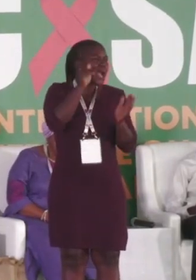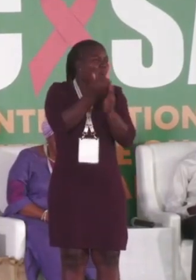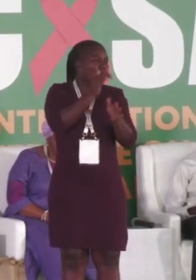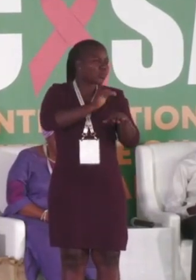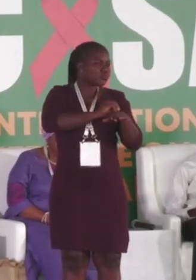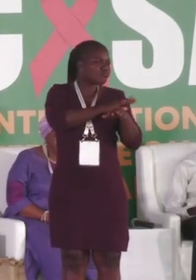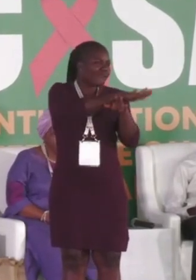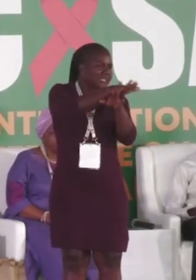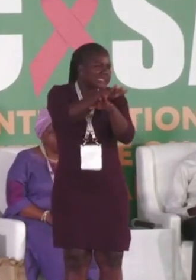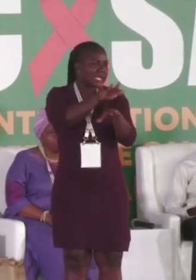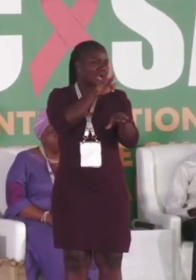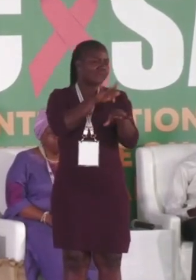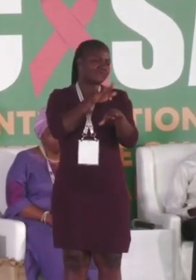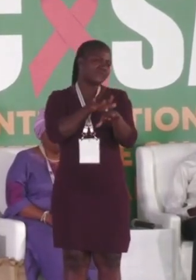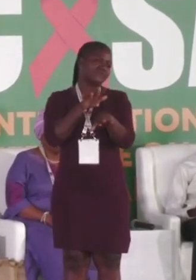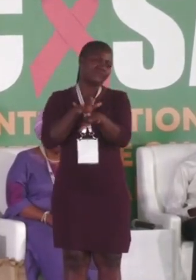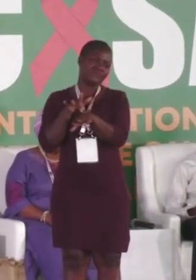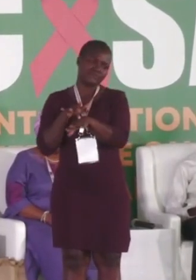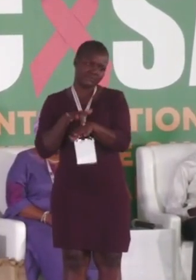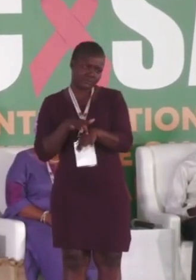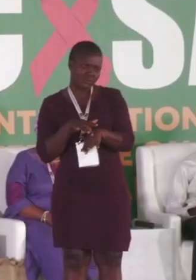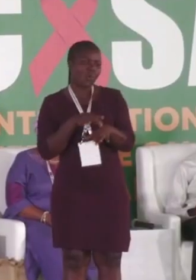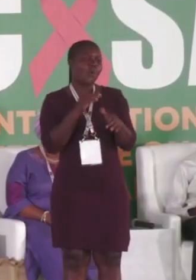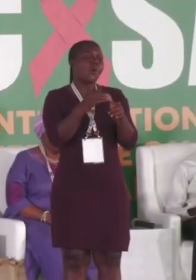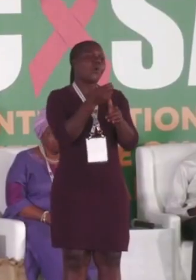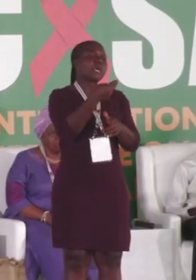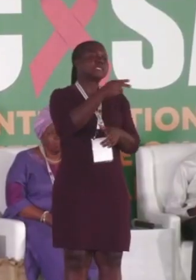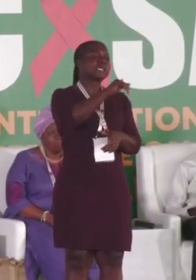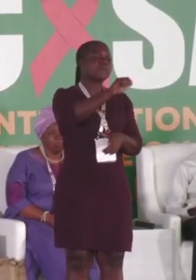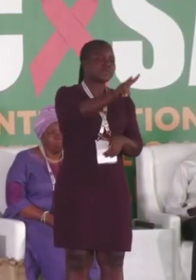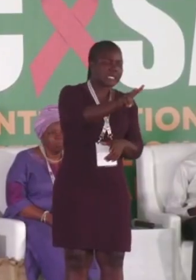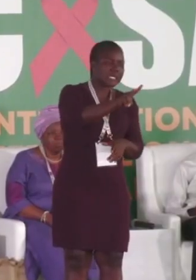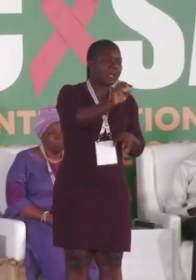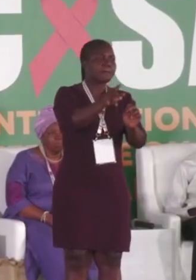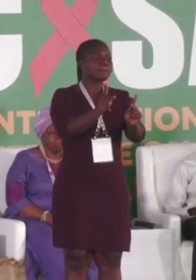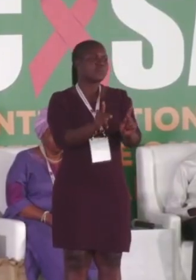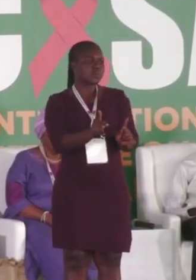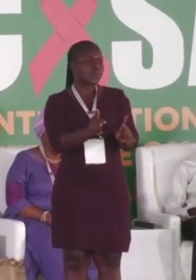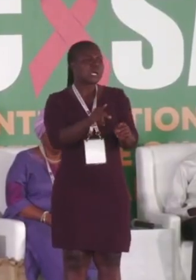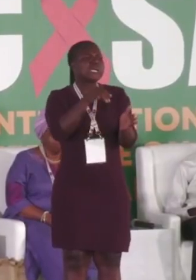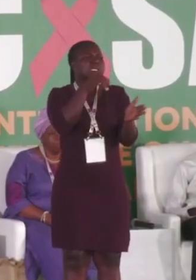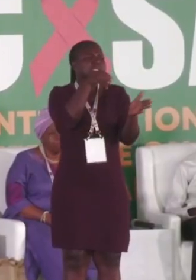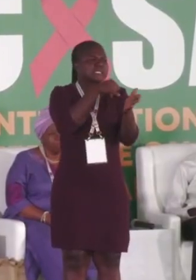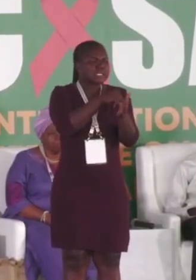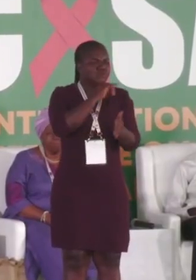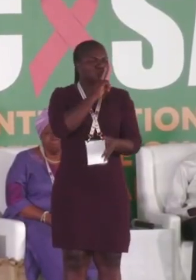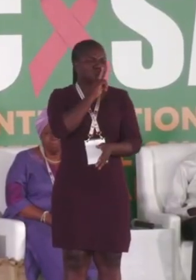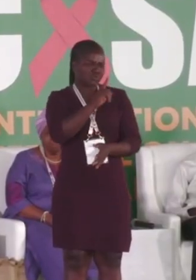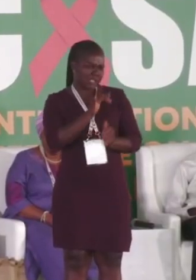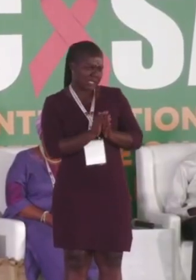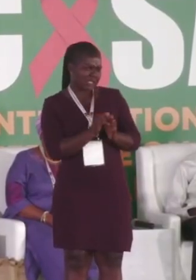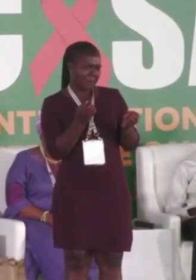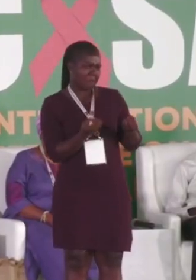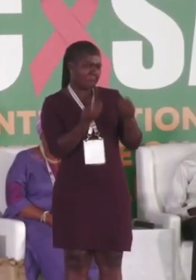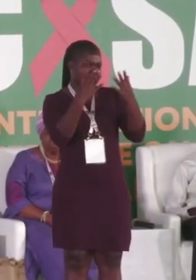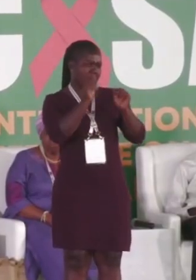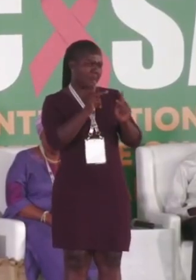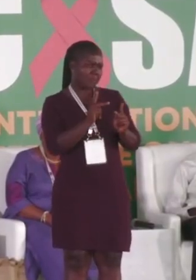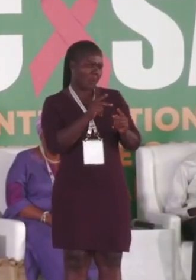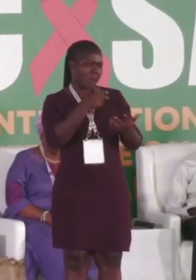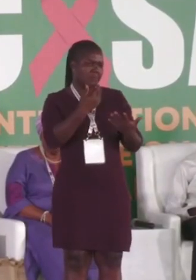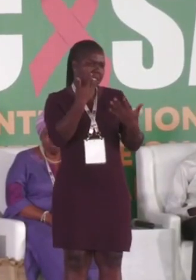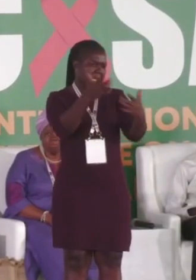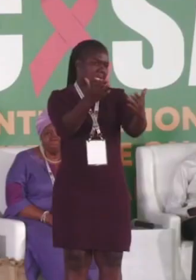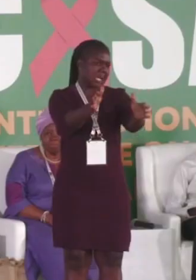impacted or HIV patients. Is it true that most of them lost their lives during